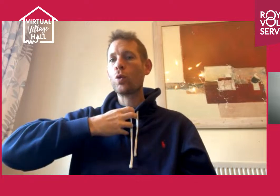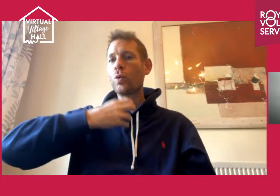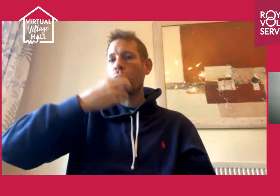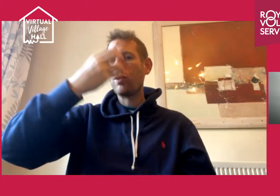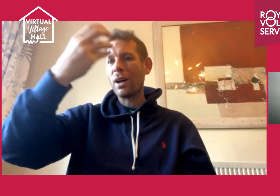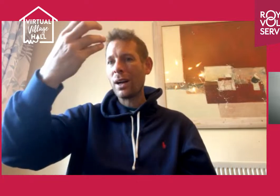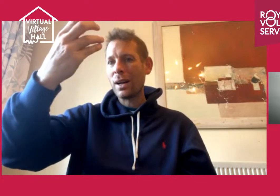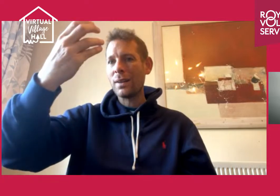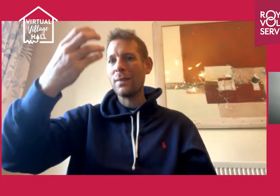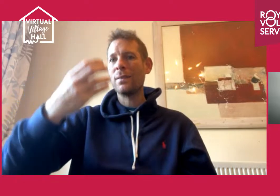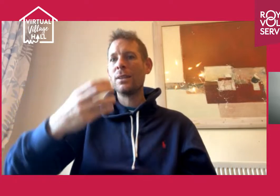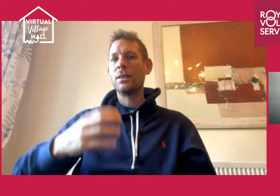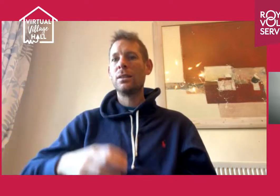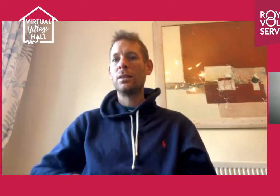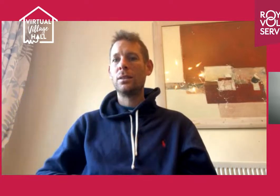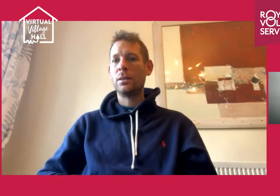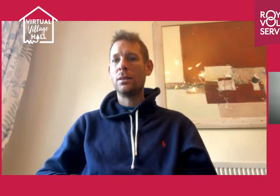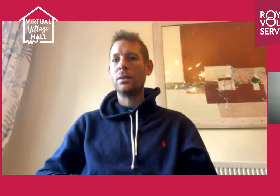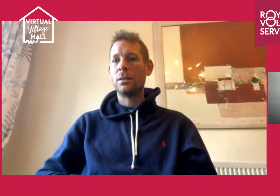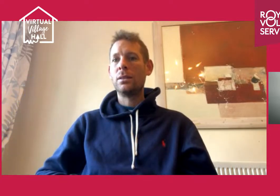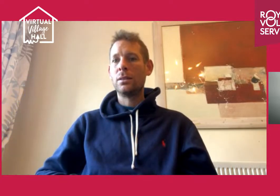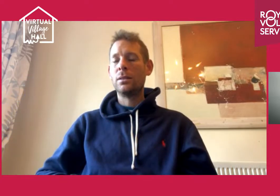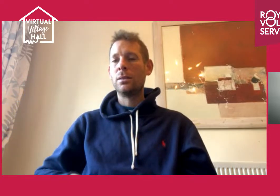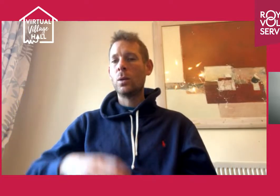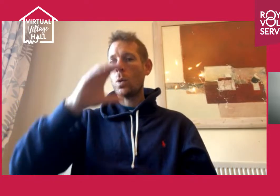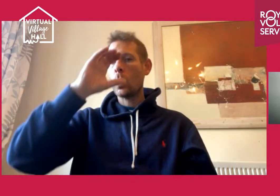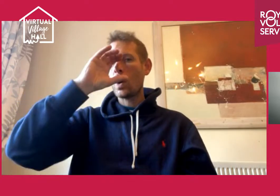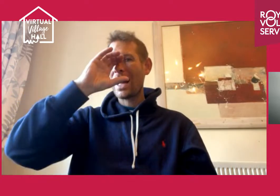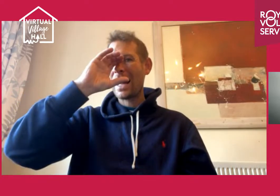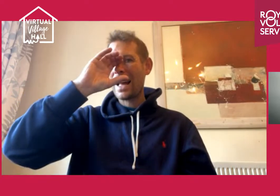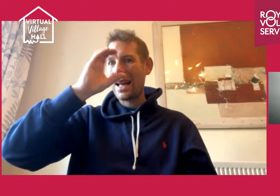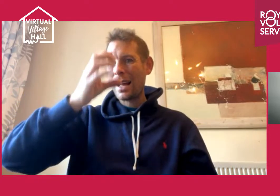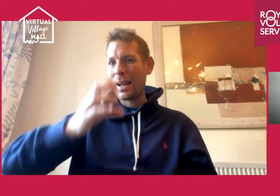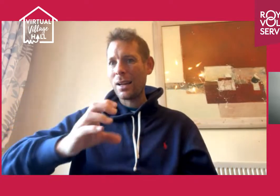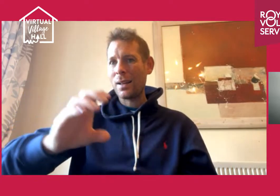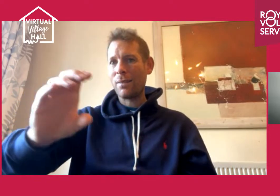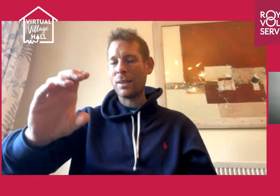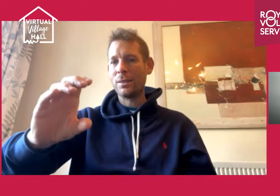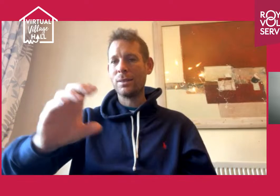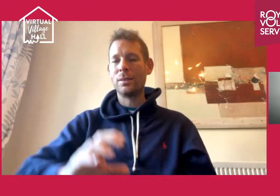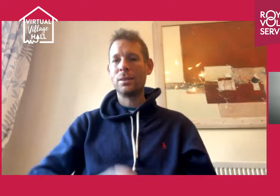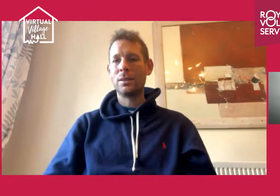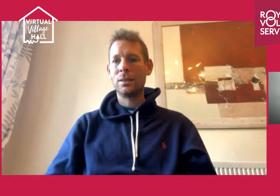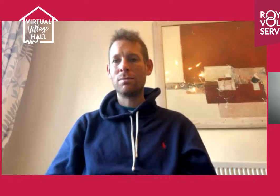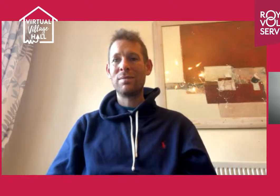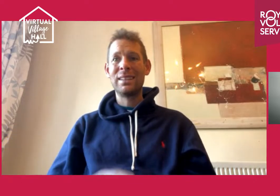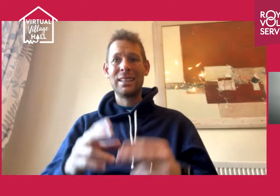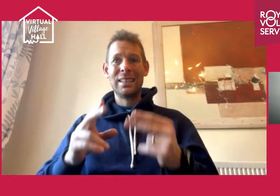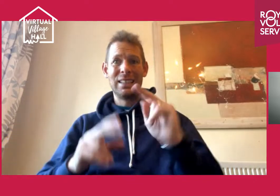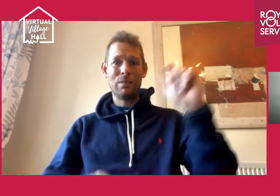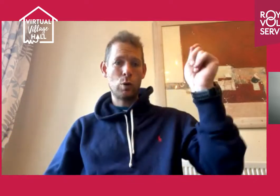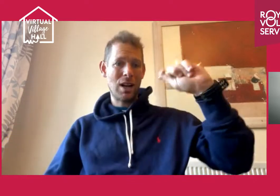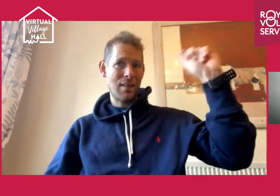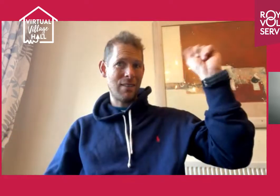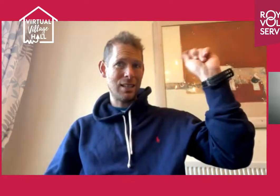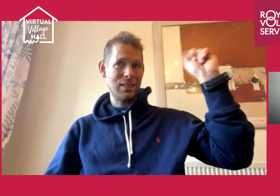So I'm using that to make the signs. My dominant hand, my right hand to make the sign for elephant or giraffe. If